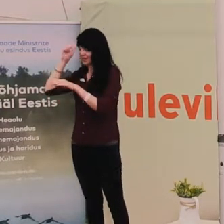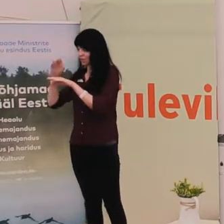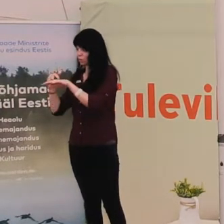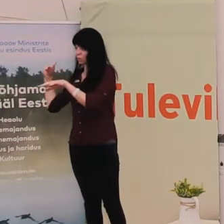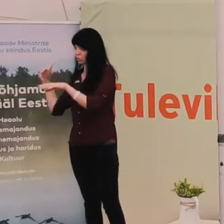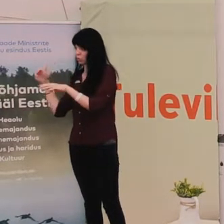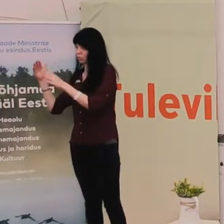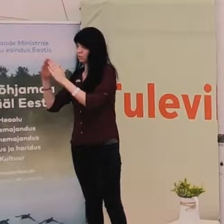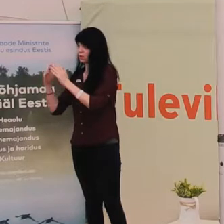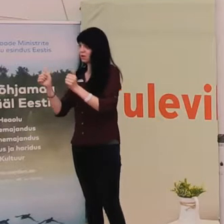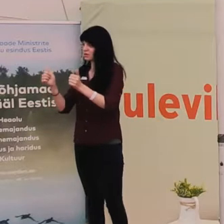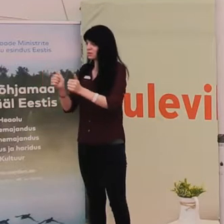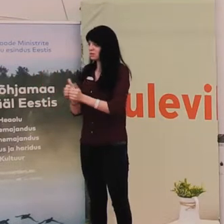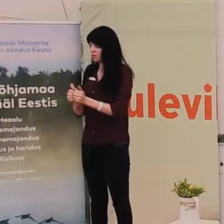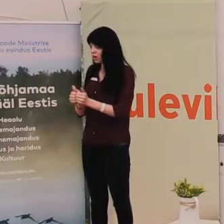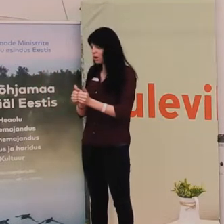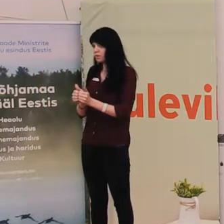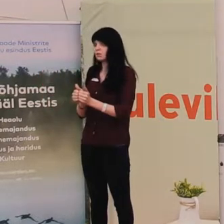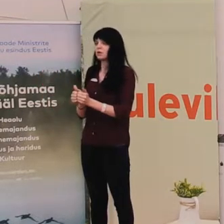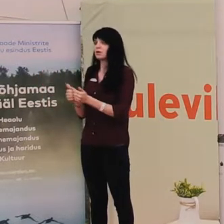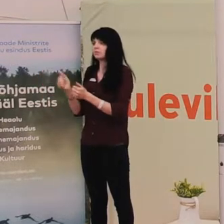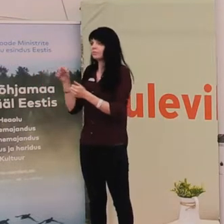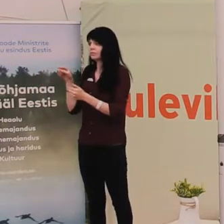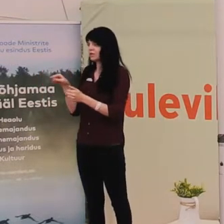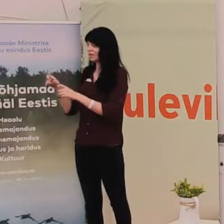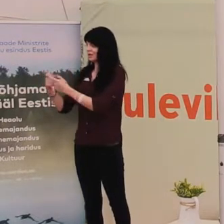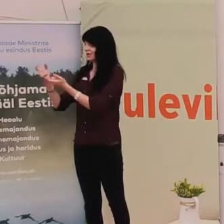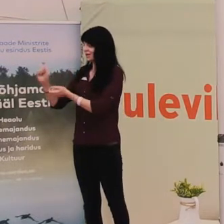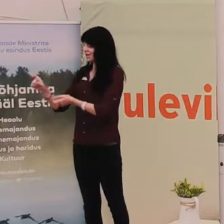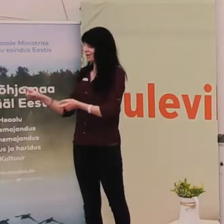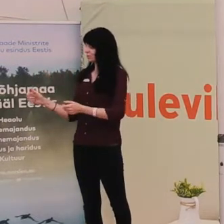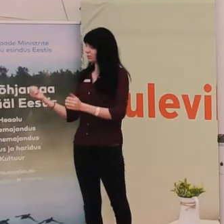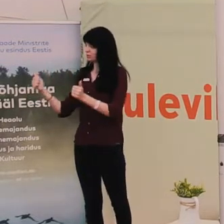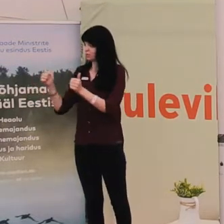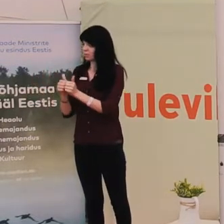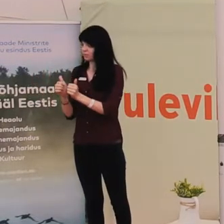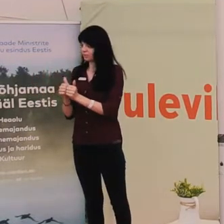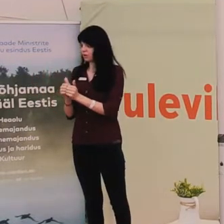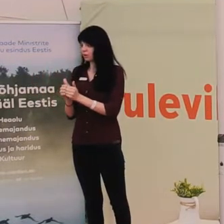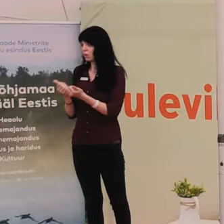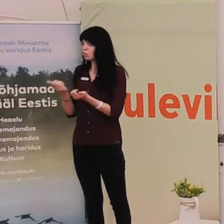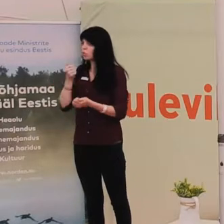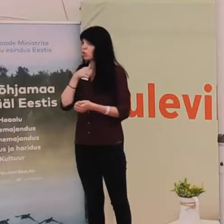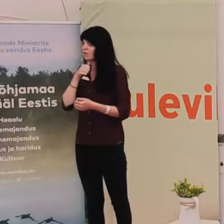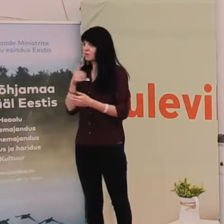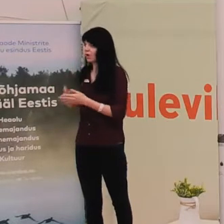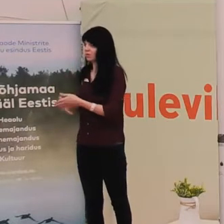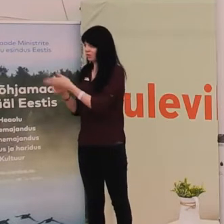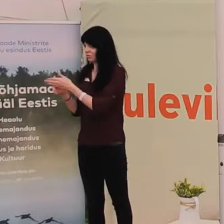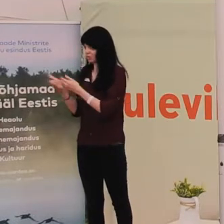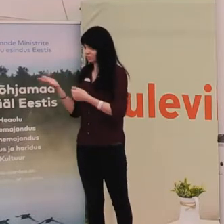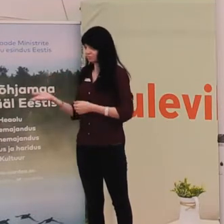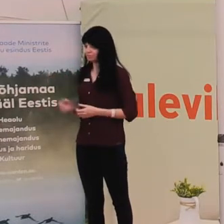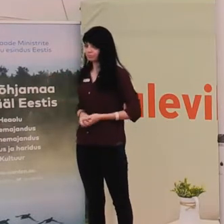the parliament members are our main clientele, our target group. So we try to be helpful to them. Mm-hmm.